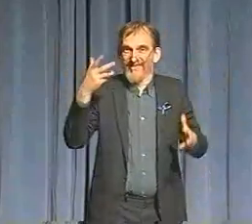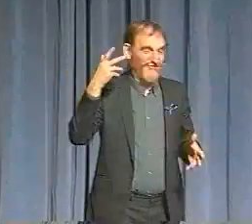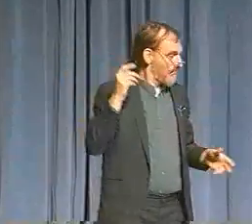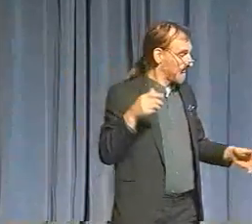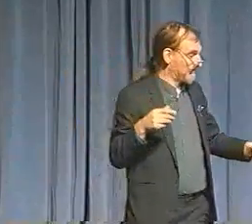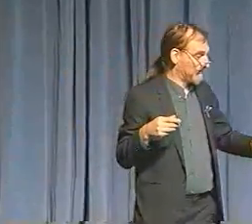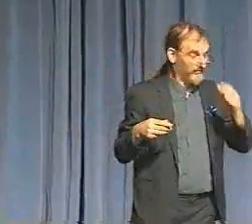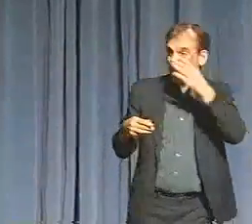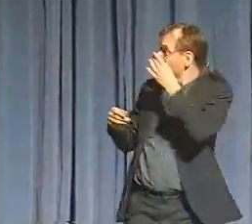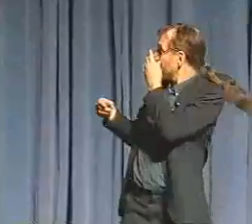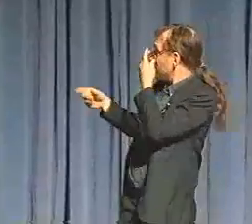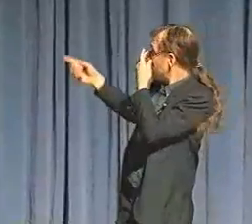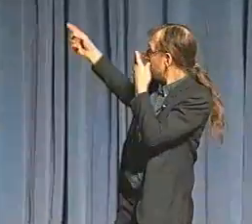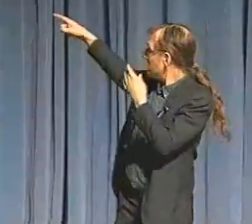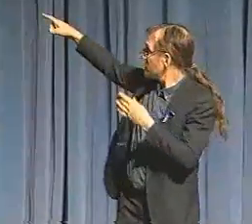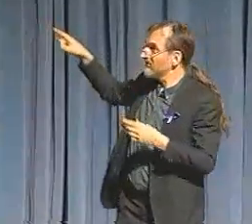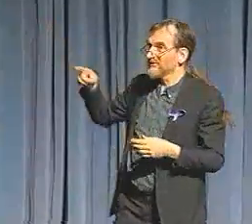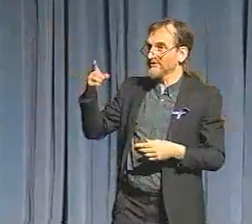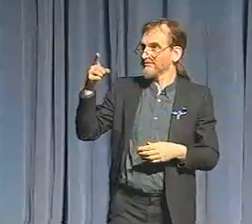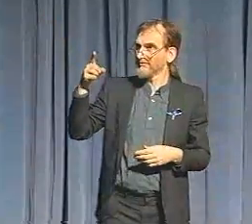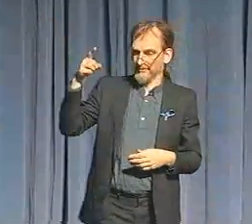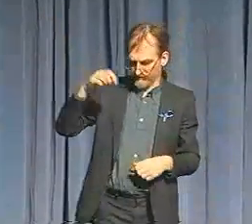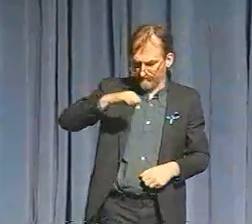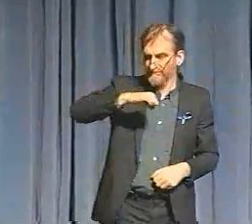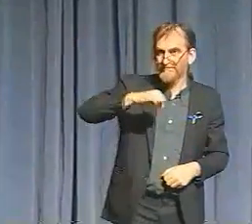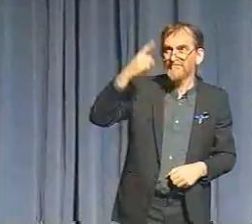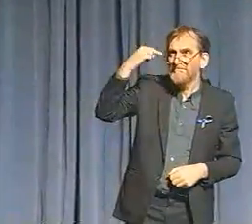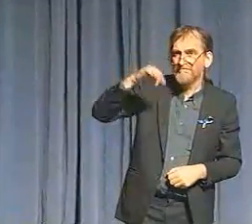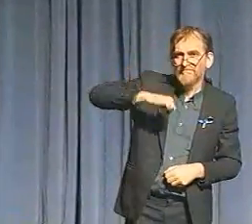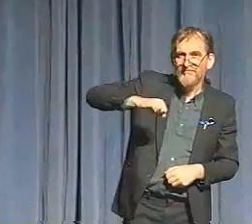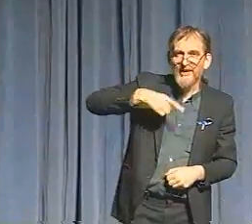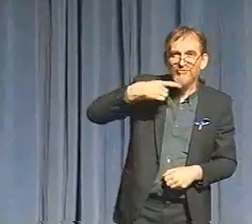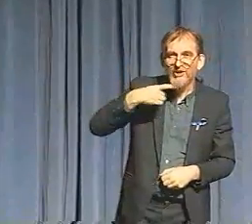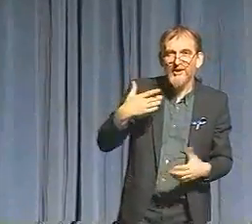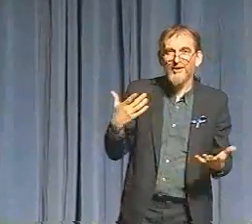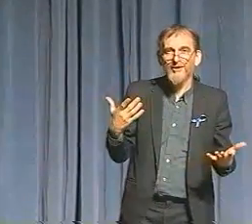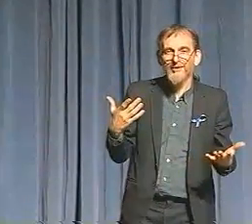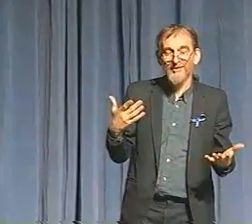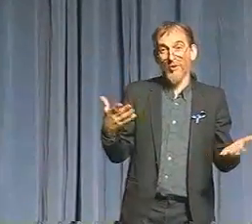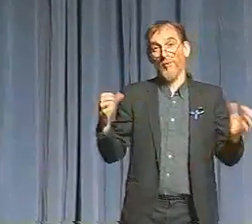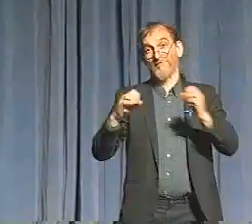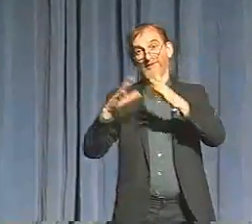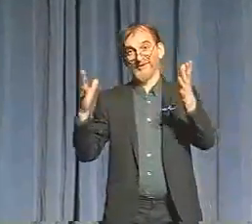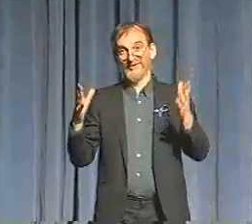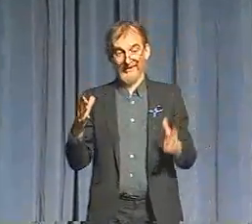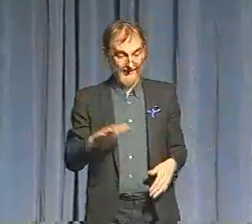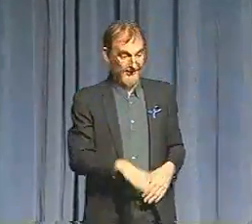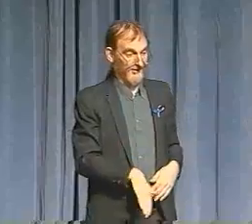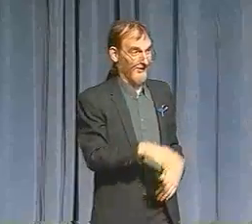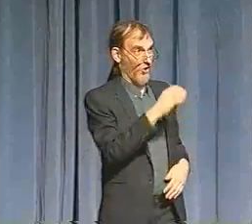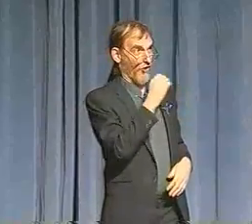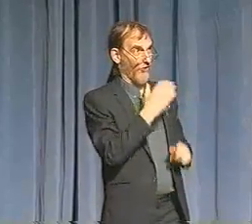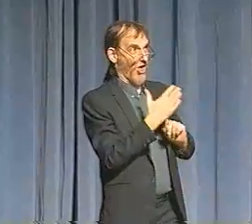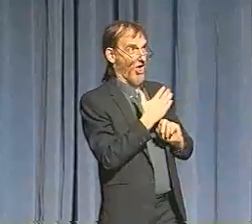to show those of us who don't use our speech or who sign that we are inferior and we should